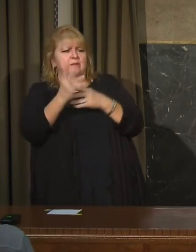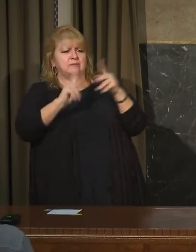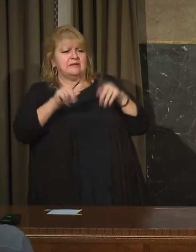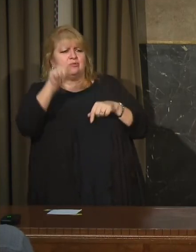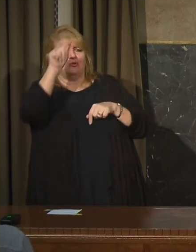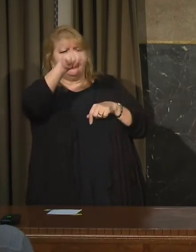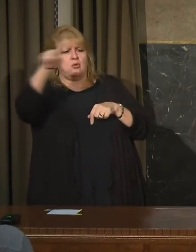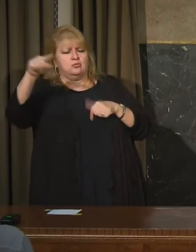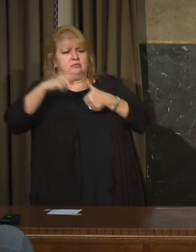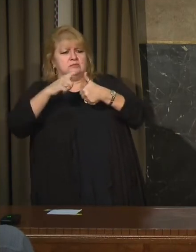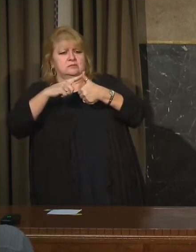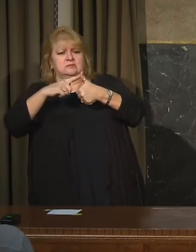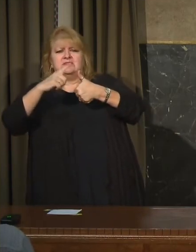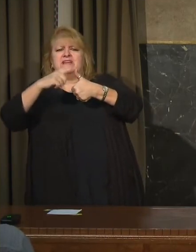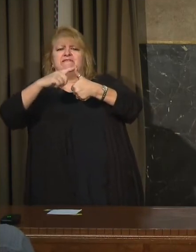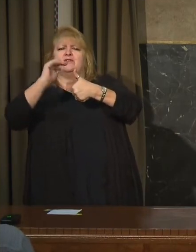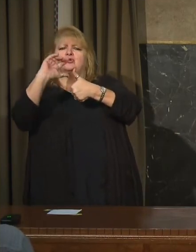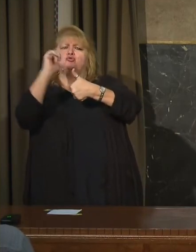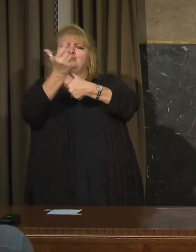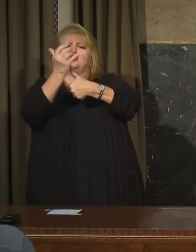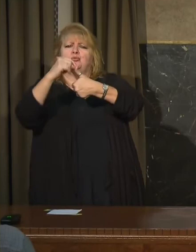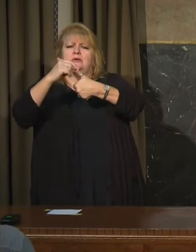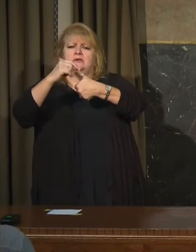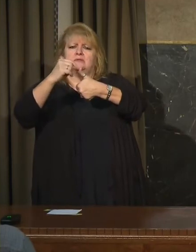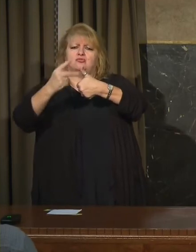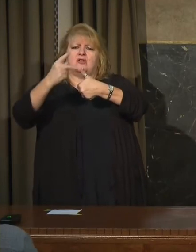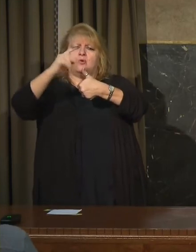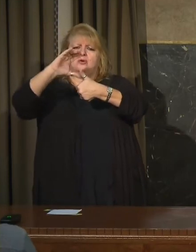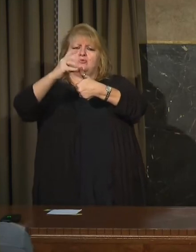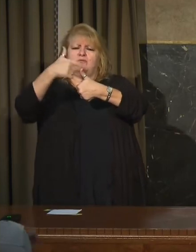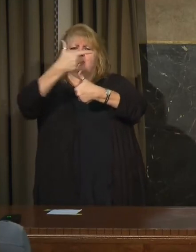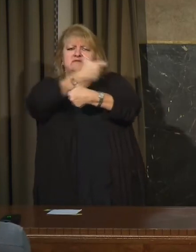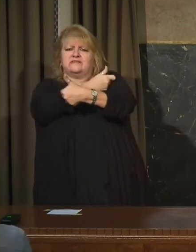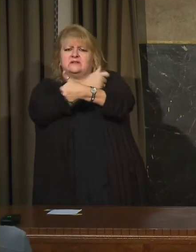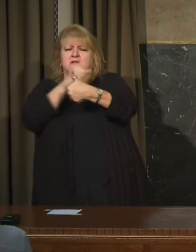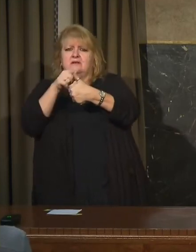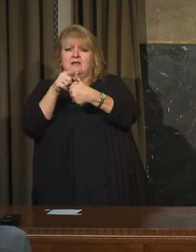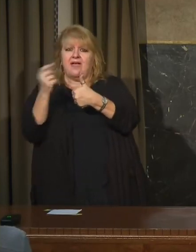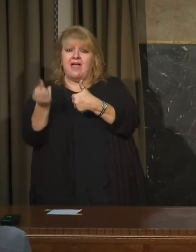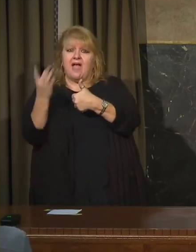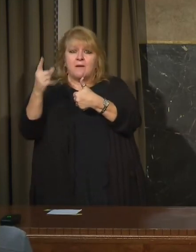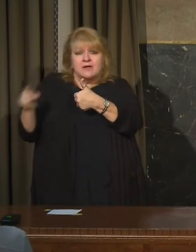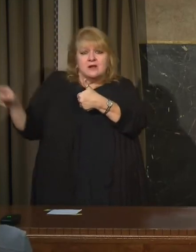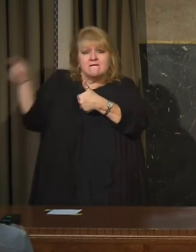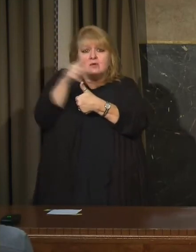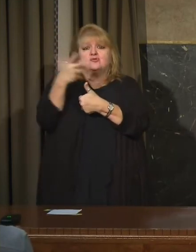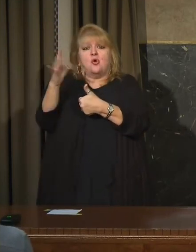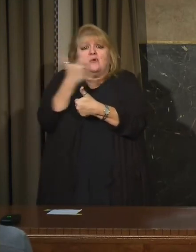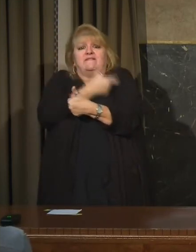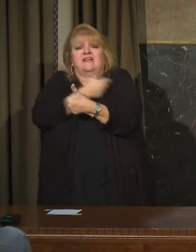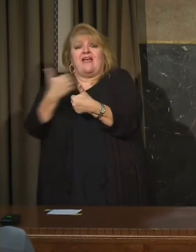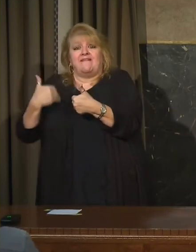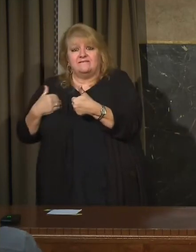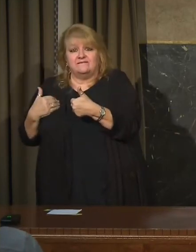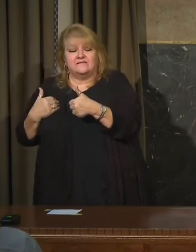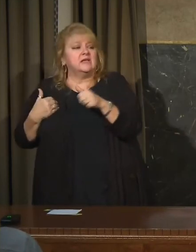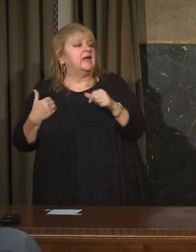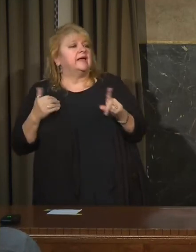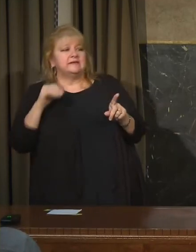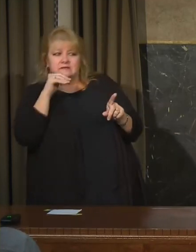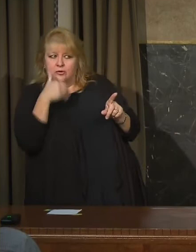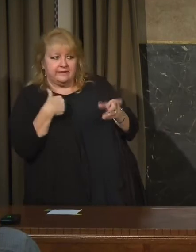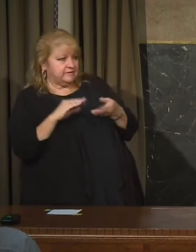in that population. So do you have estimates on how many of them have actually gotten their first dose of vaccine so far? I don't, not